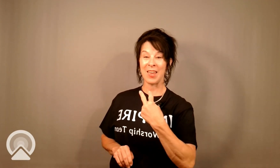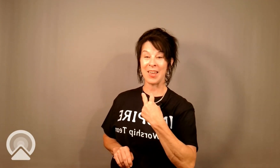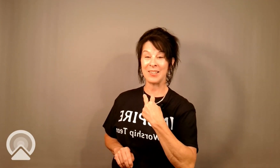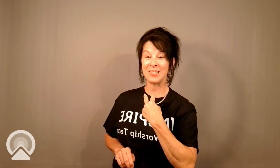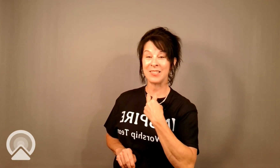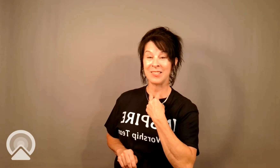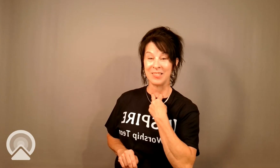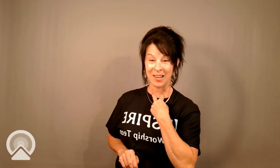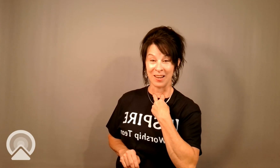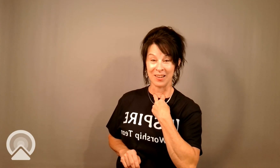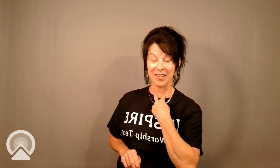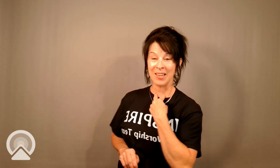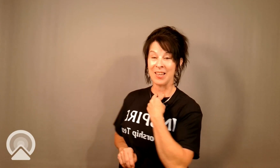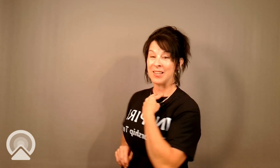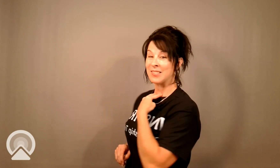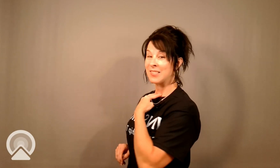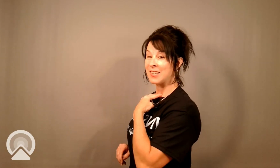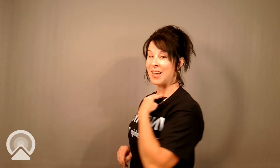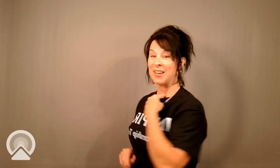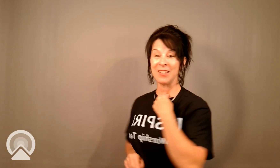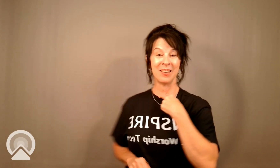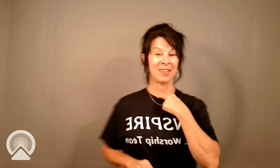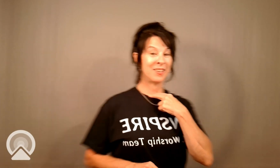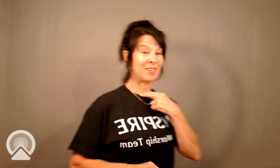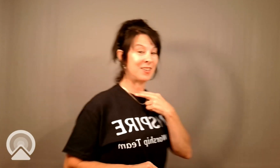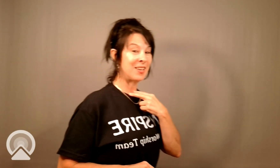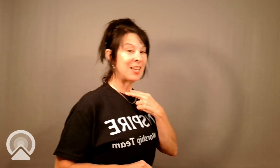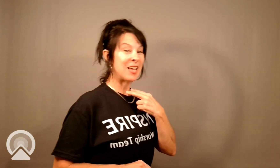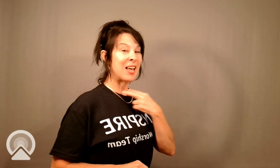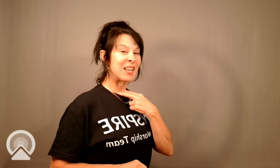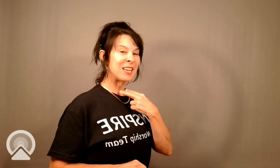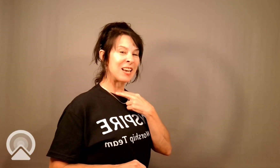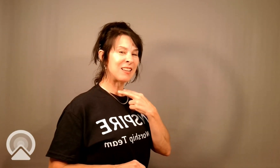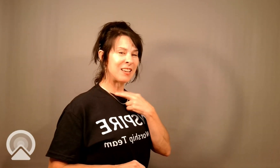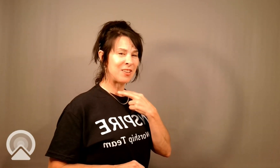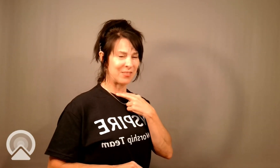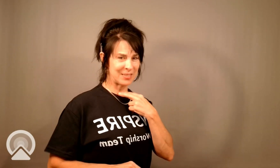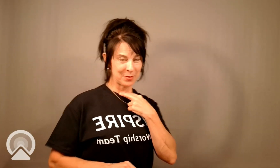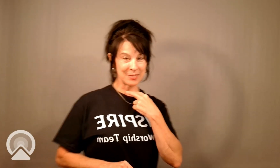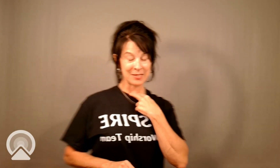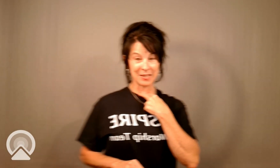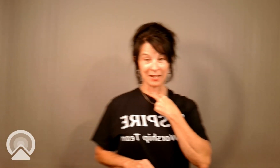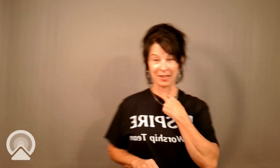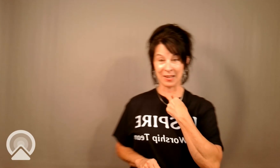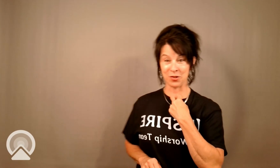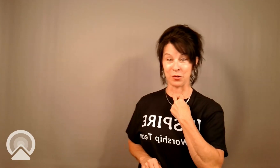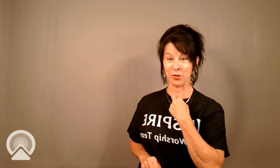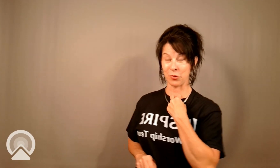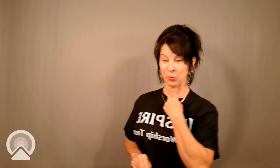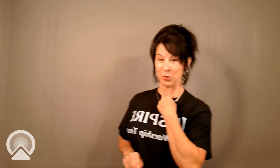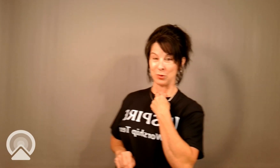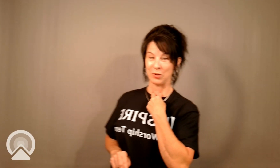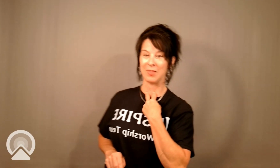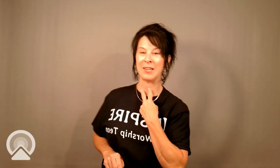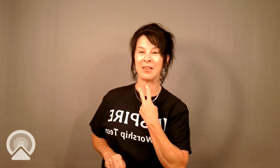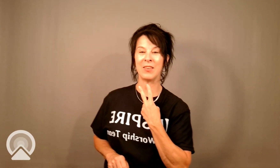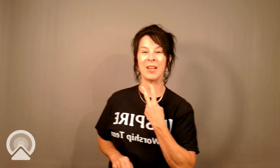and stuck. Stuck, kind of like you have something stuck in your throat. Think of it. I